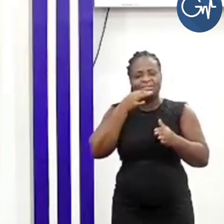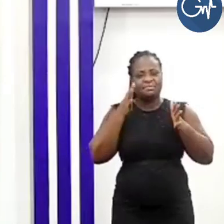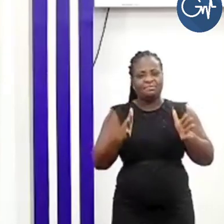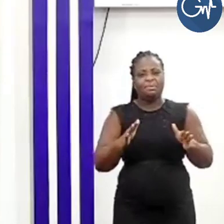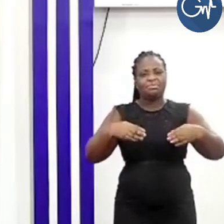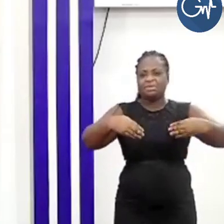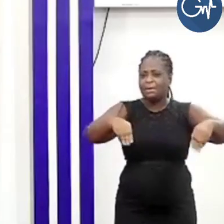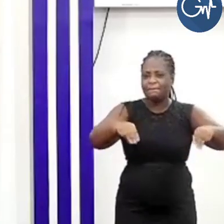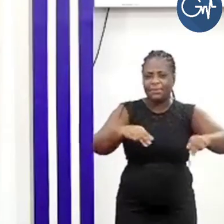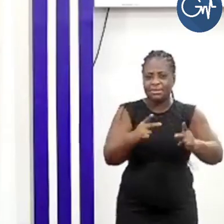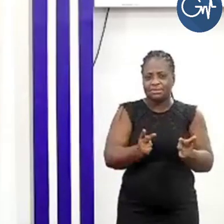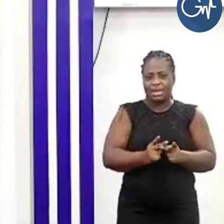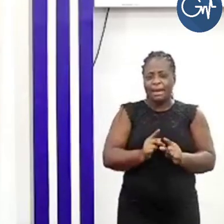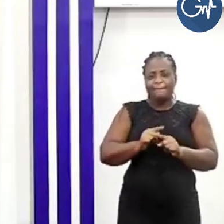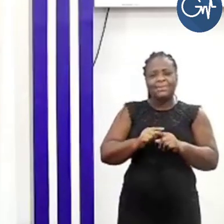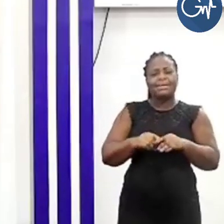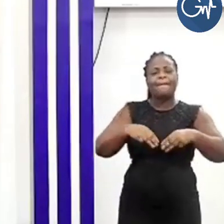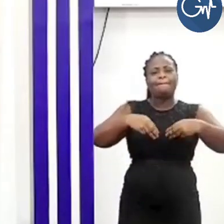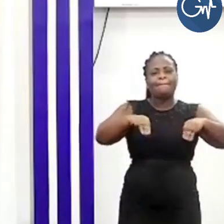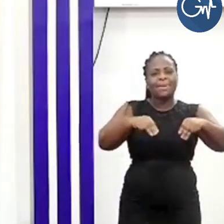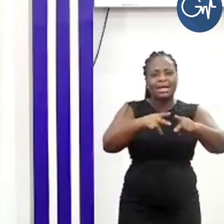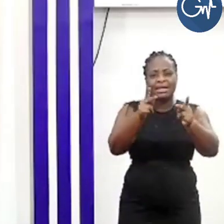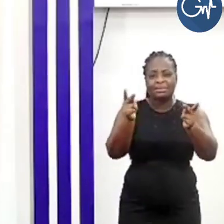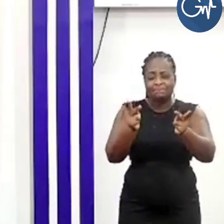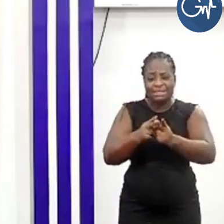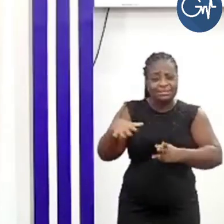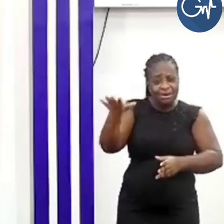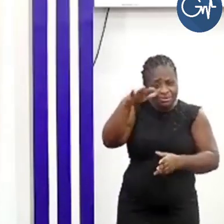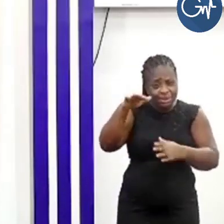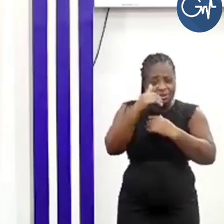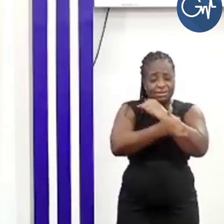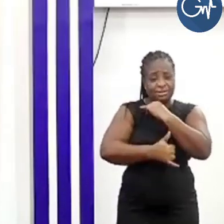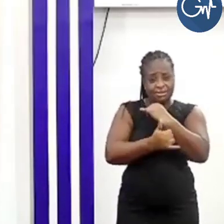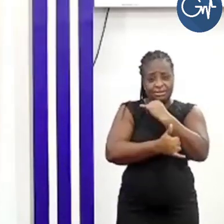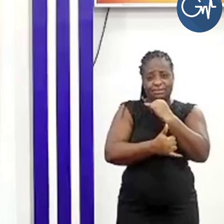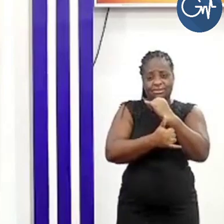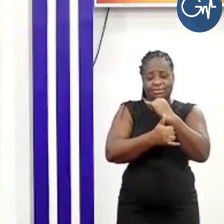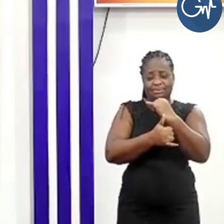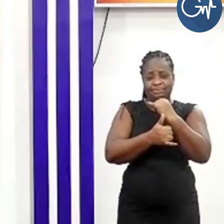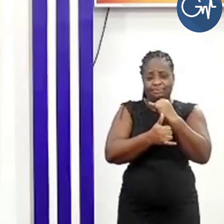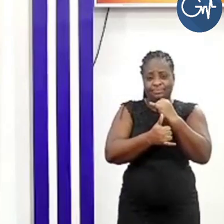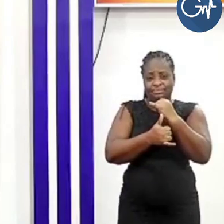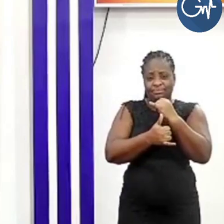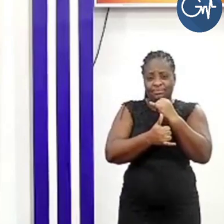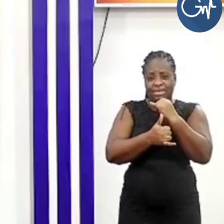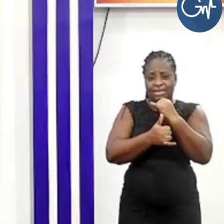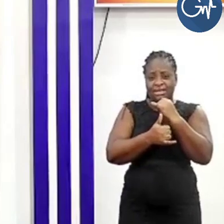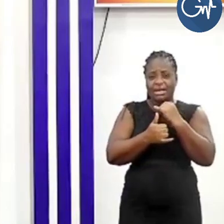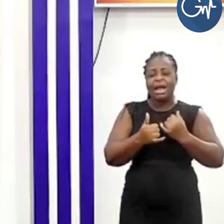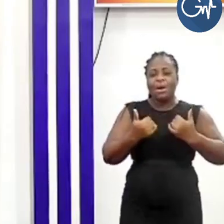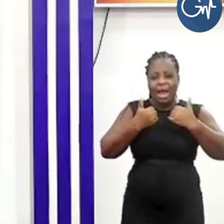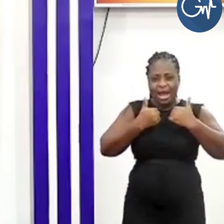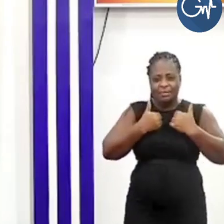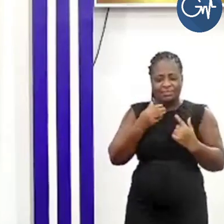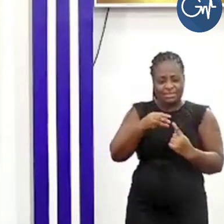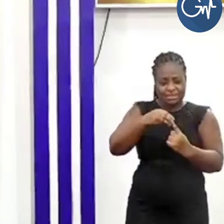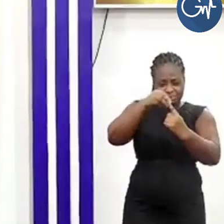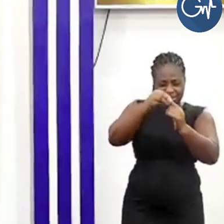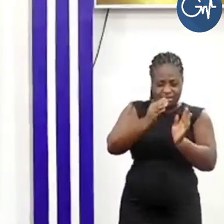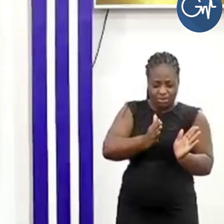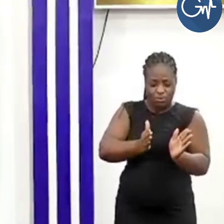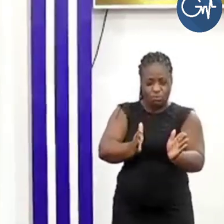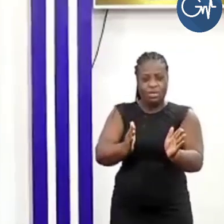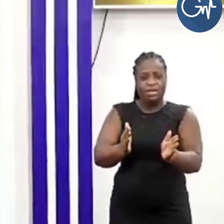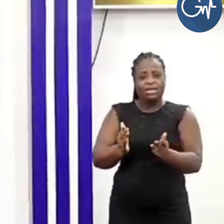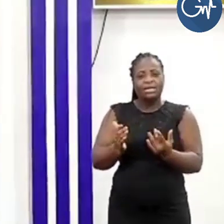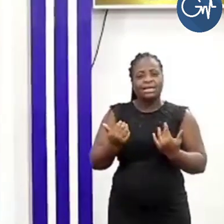markets. The main markets around the country have made, there's an exception for food. They can